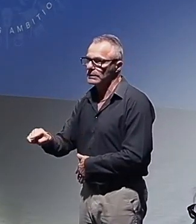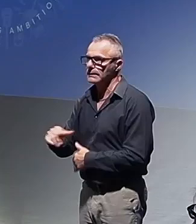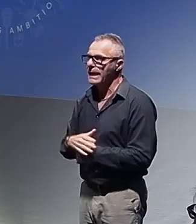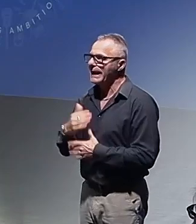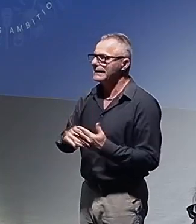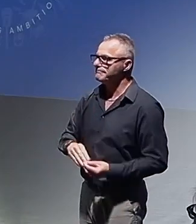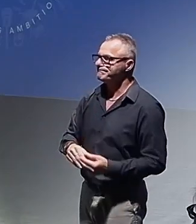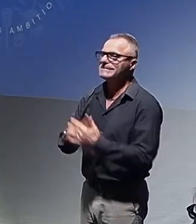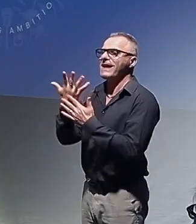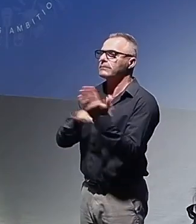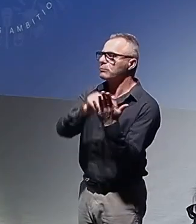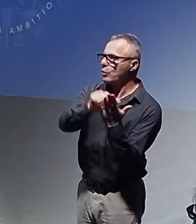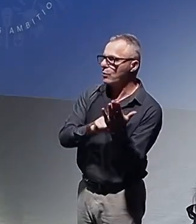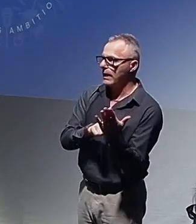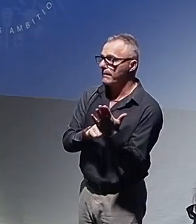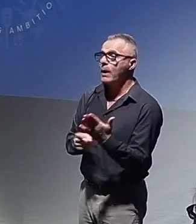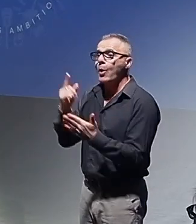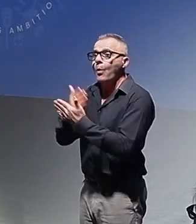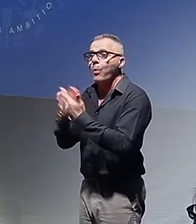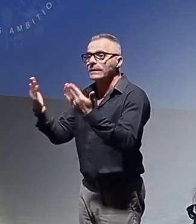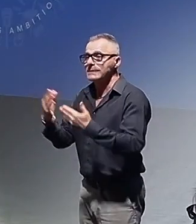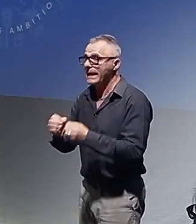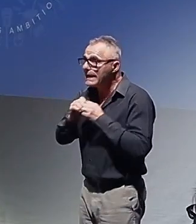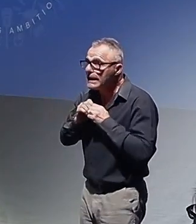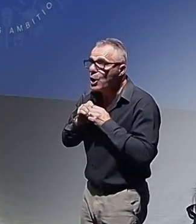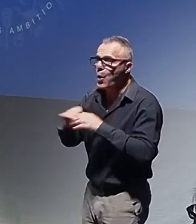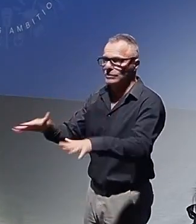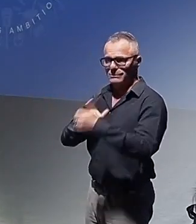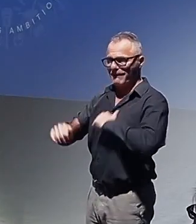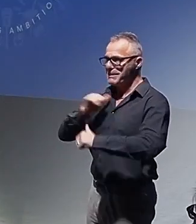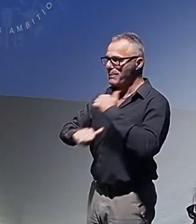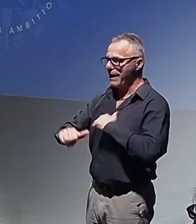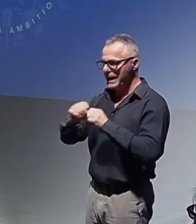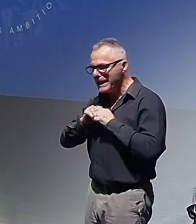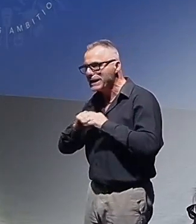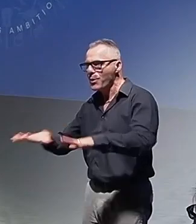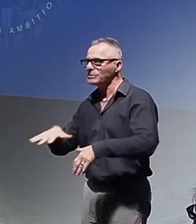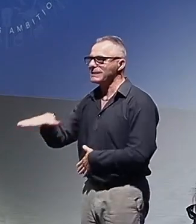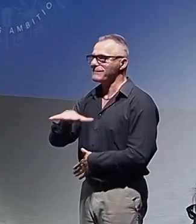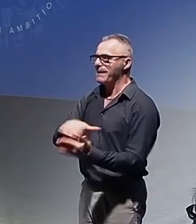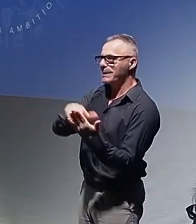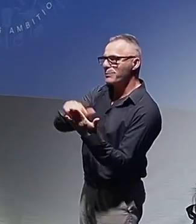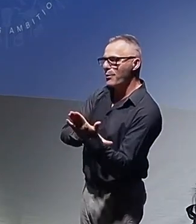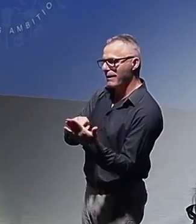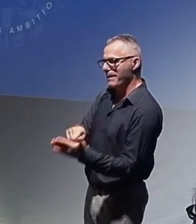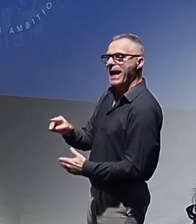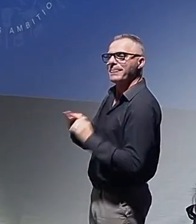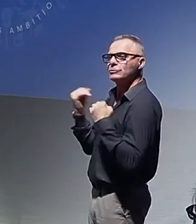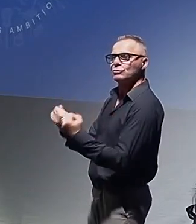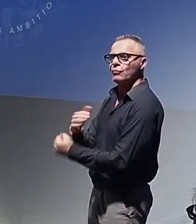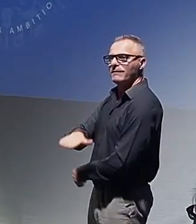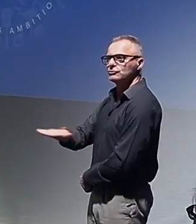program. And one day he's very proud of himself, he's launching this big stammering program. There's a bunch of young kids who